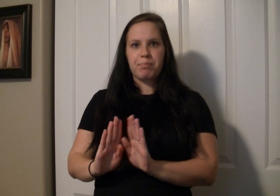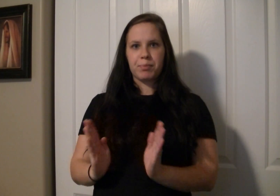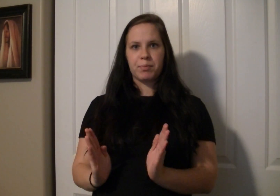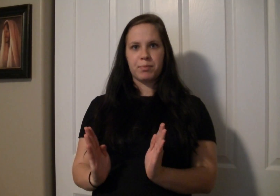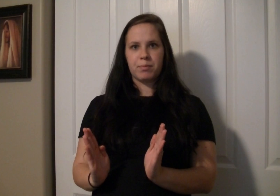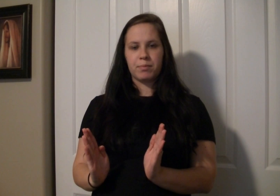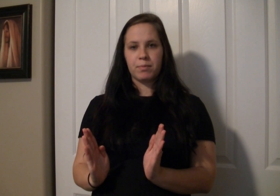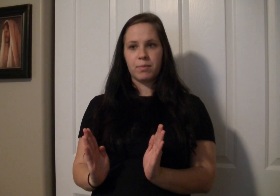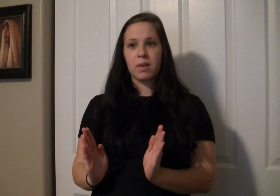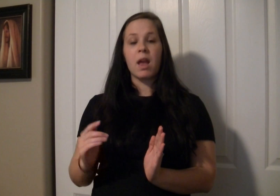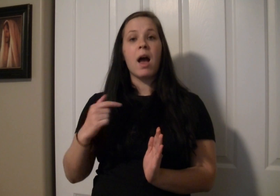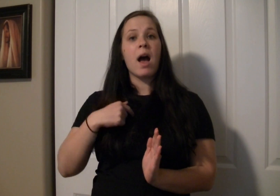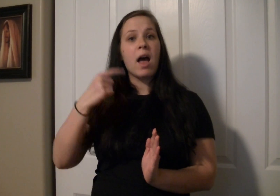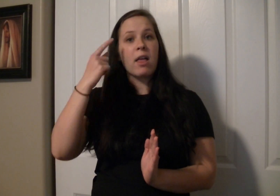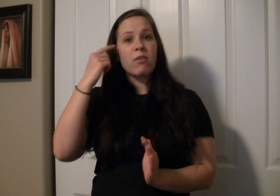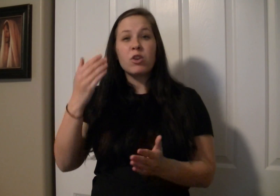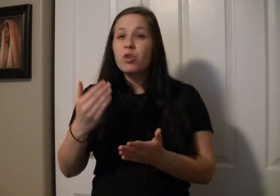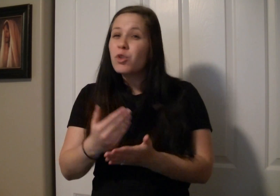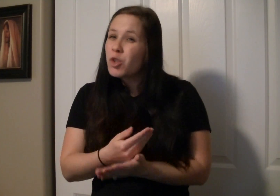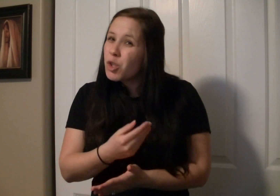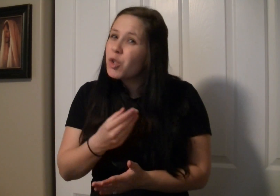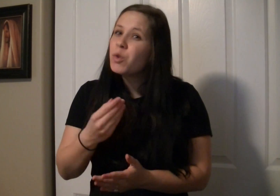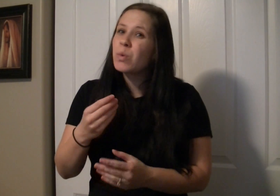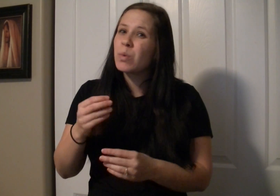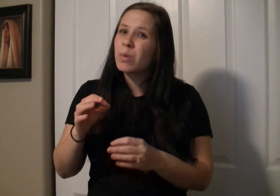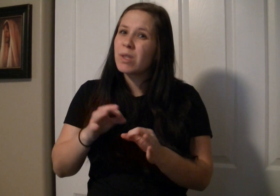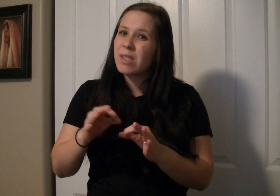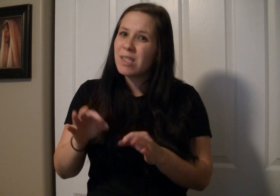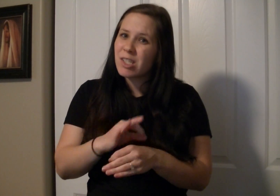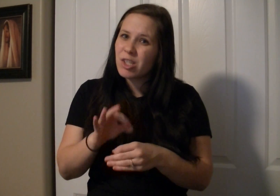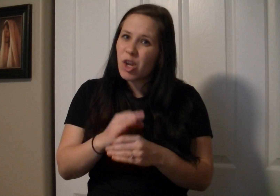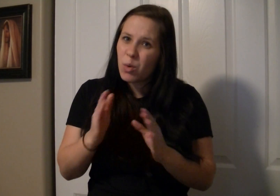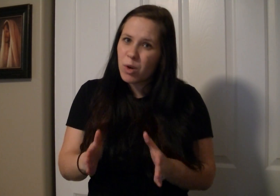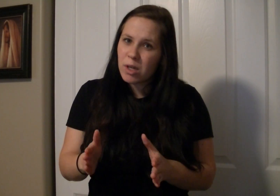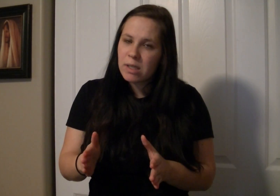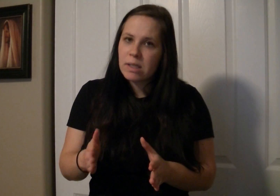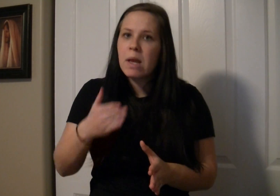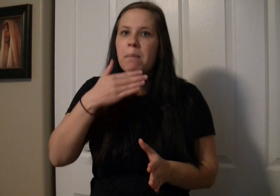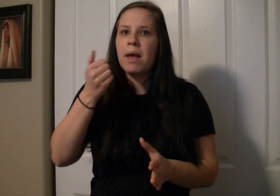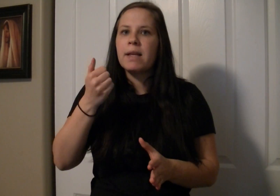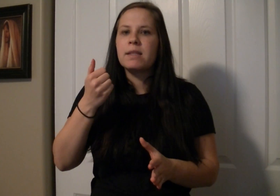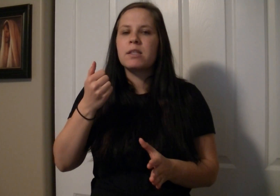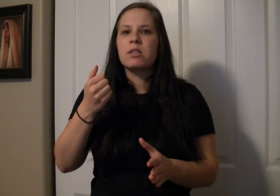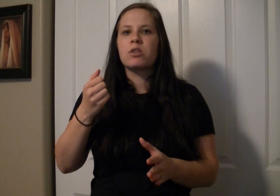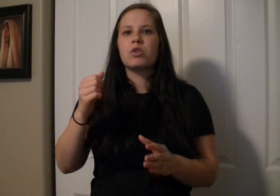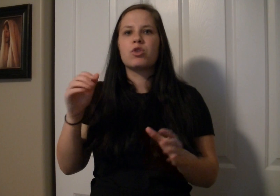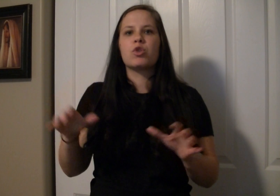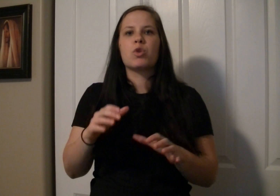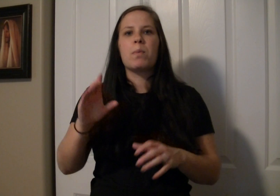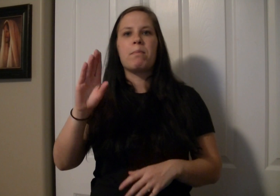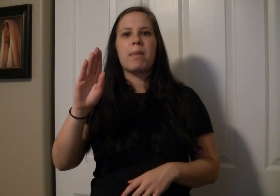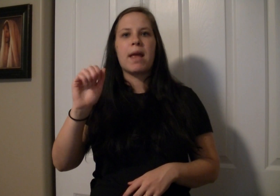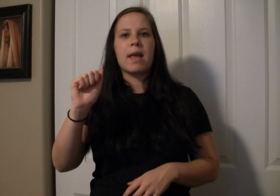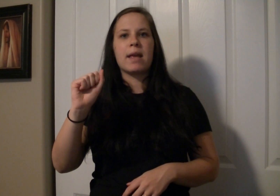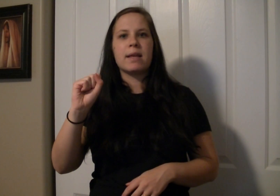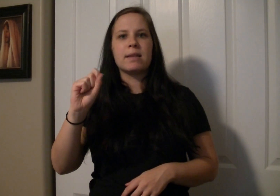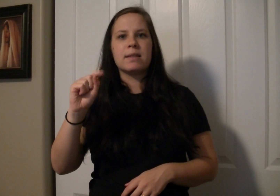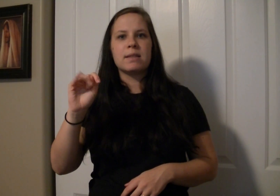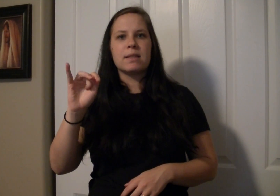new sewers, it's probably best to do what we call a basting first. And a basting basically means that you sew